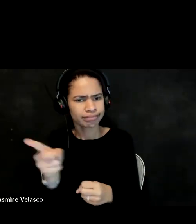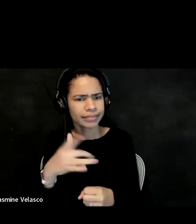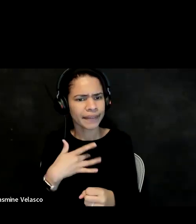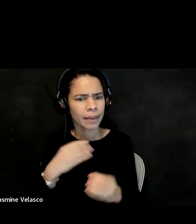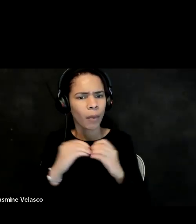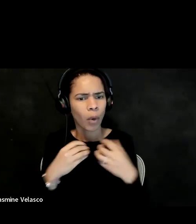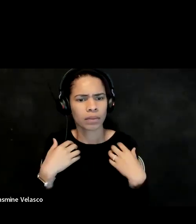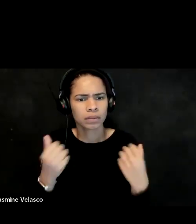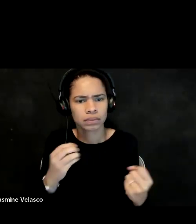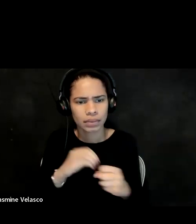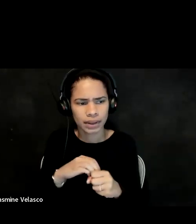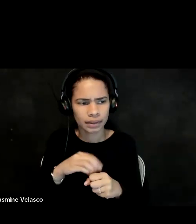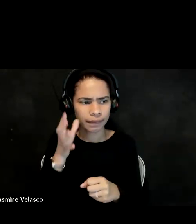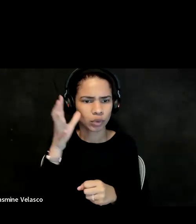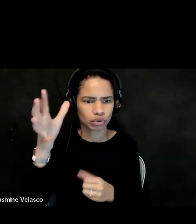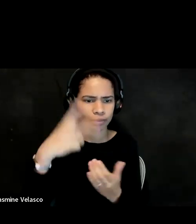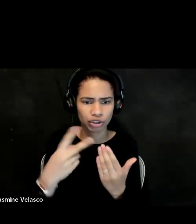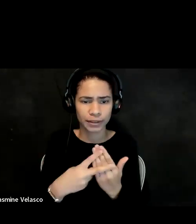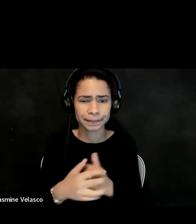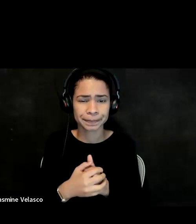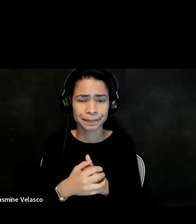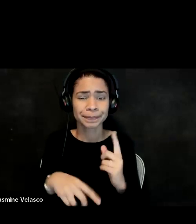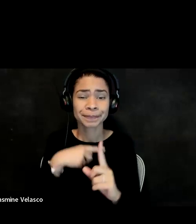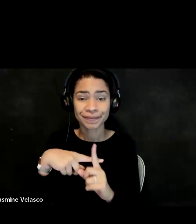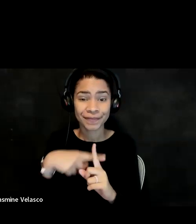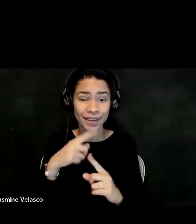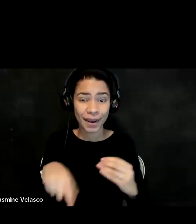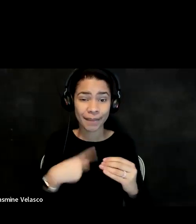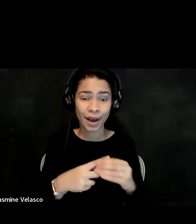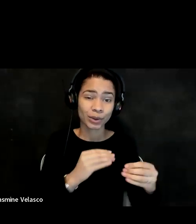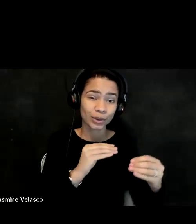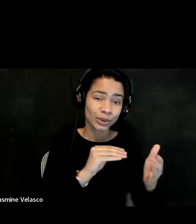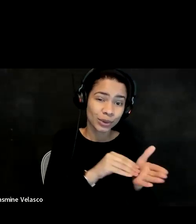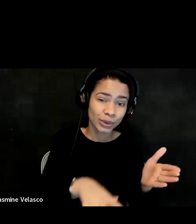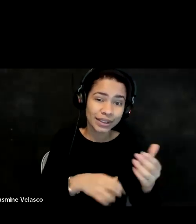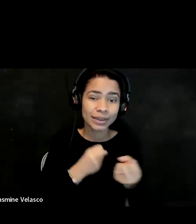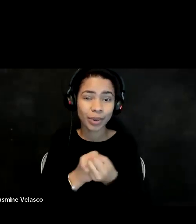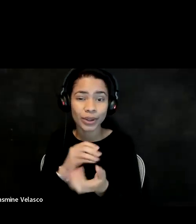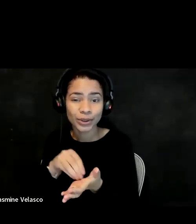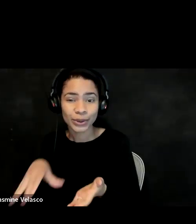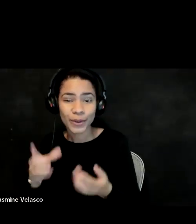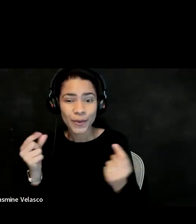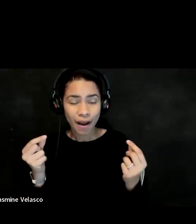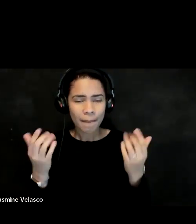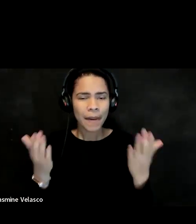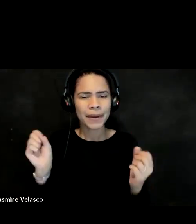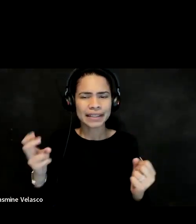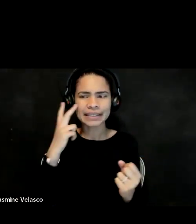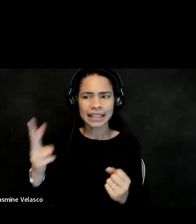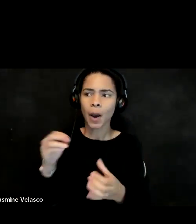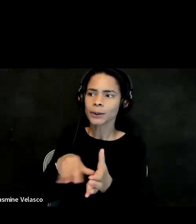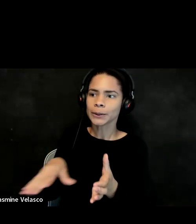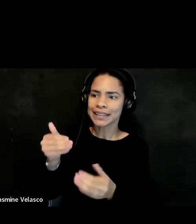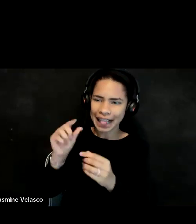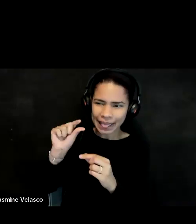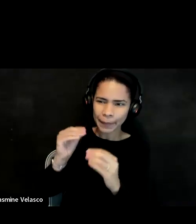well. Part of, you know, the advantage of having students helping other students is they can see a student who's maybe just a little bit further down the road from